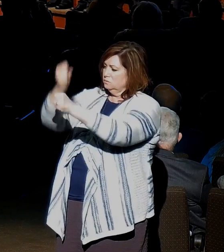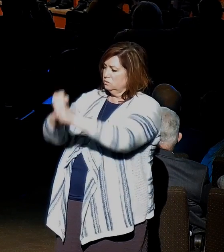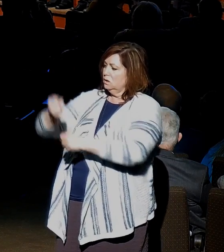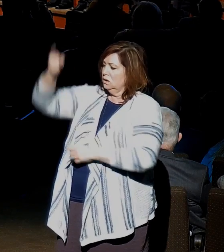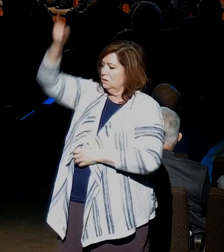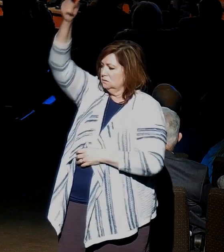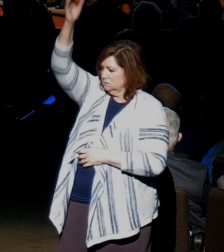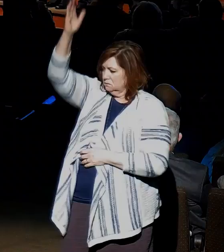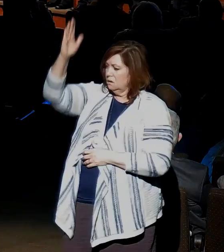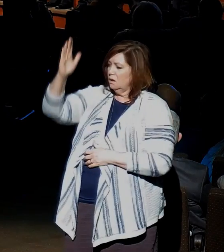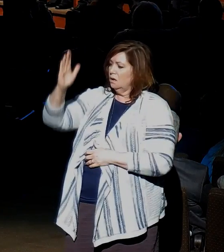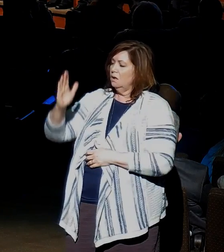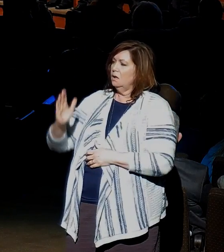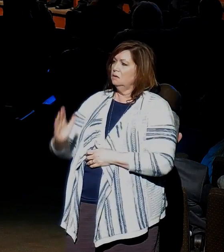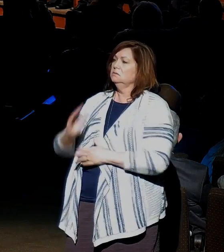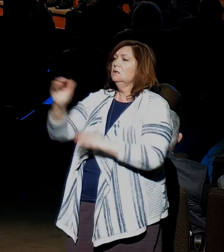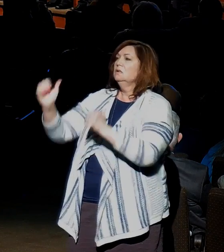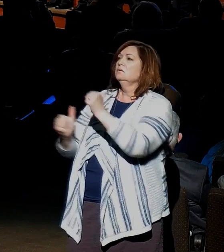right. No